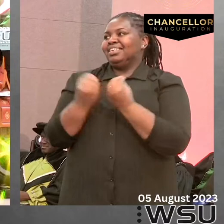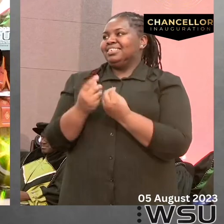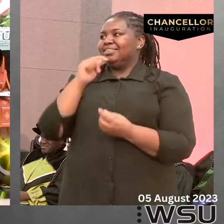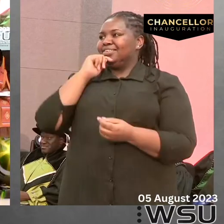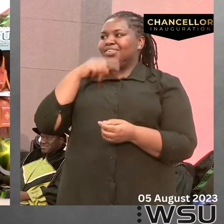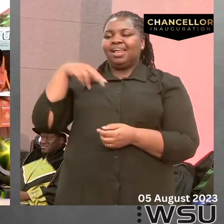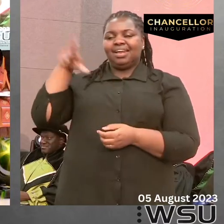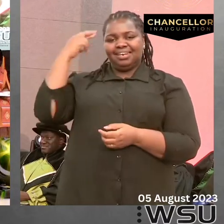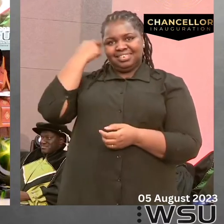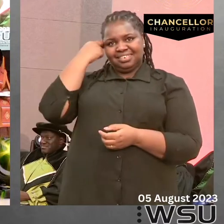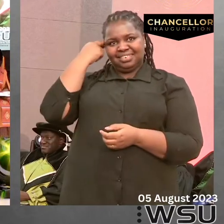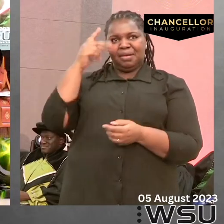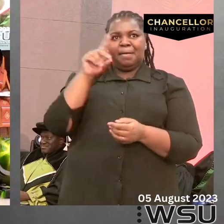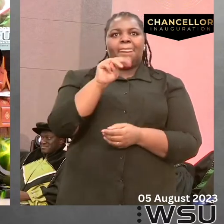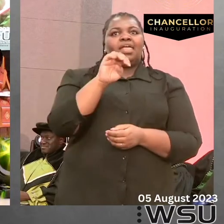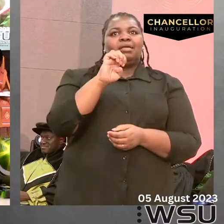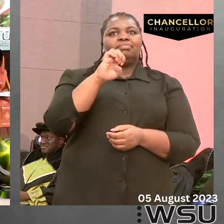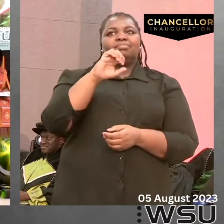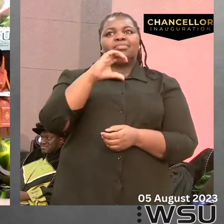registrar and his team,